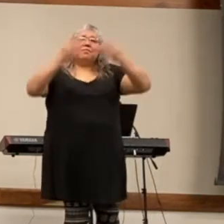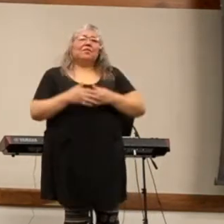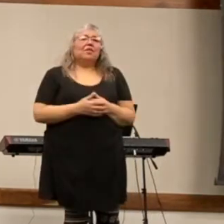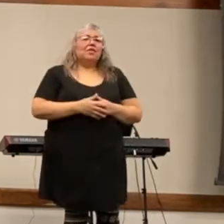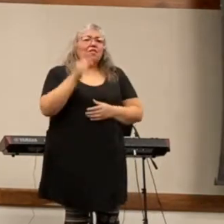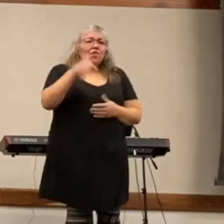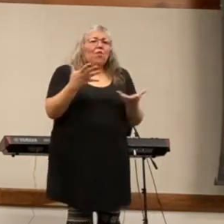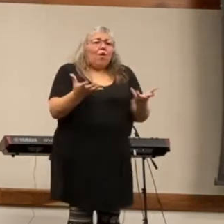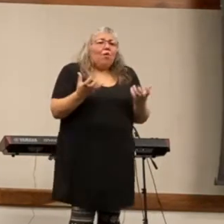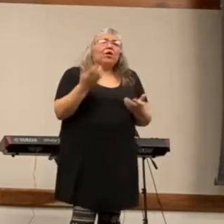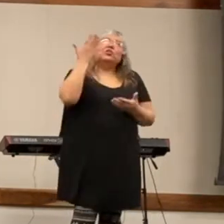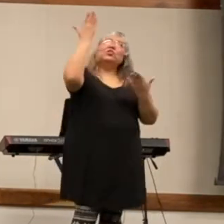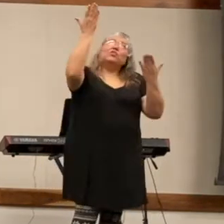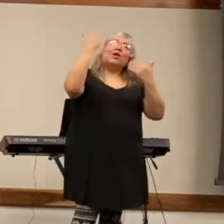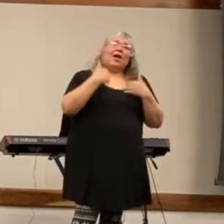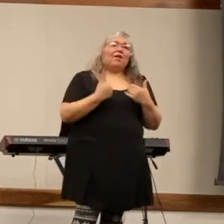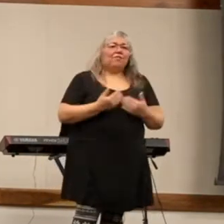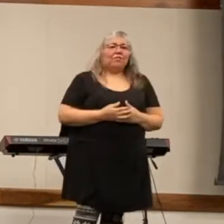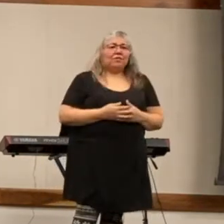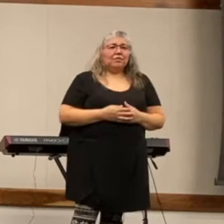This is what I want you to have.